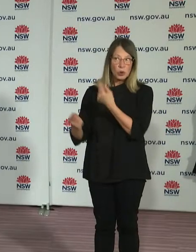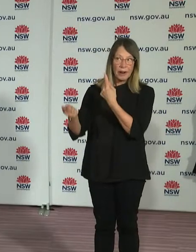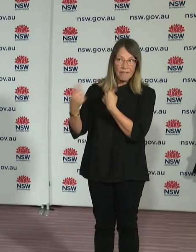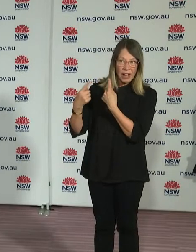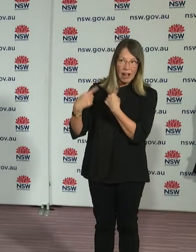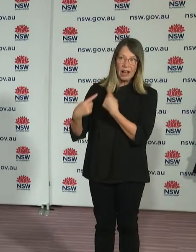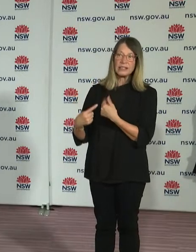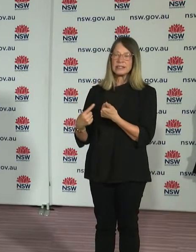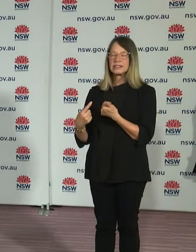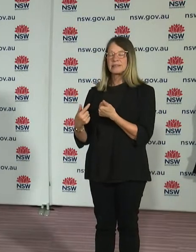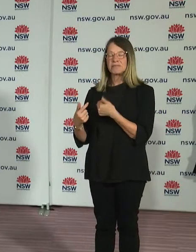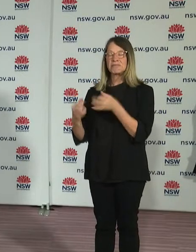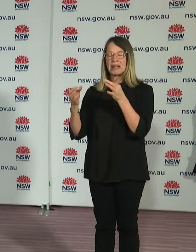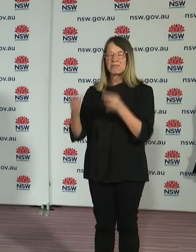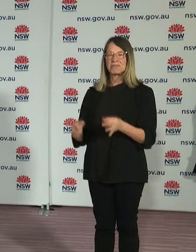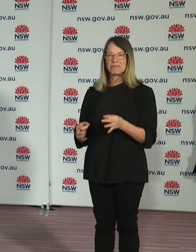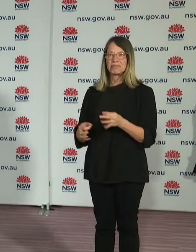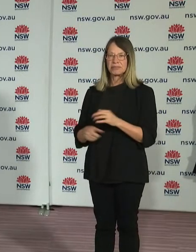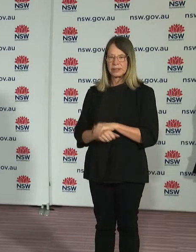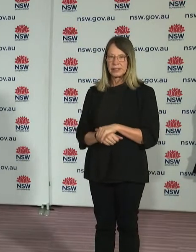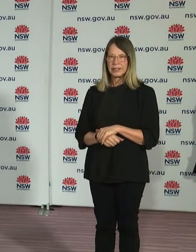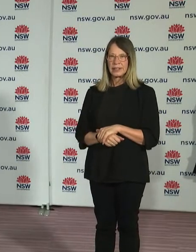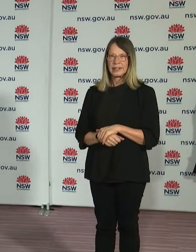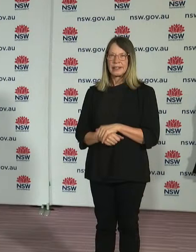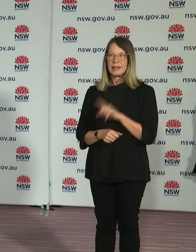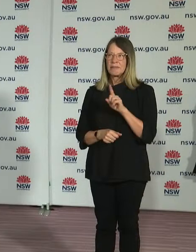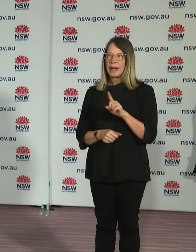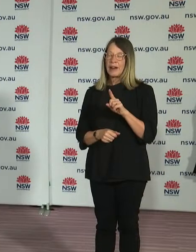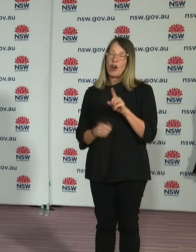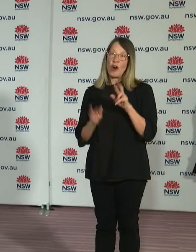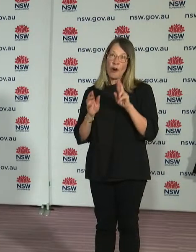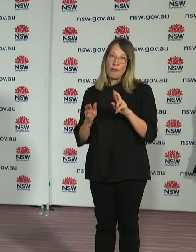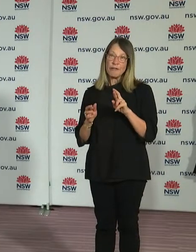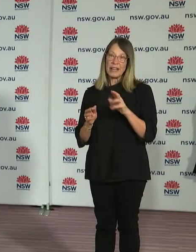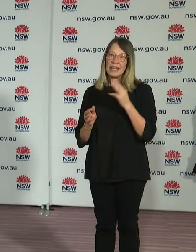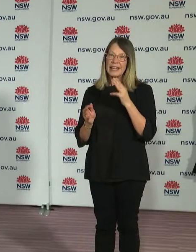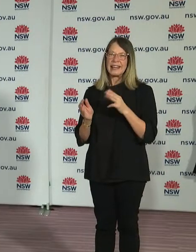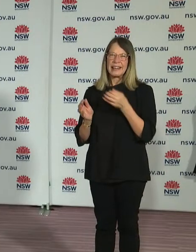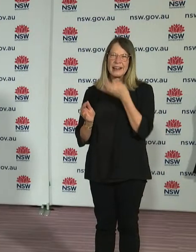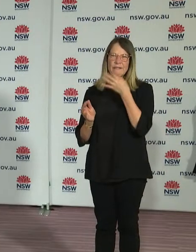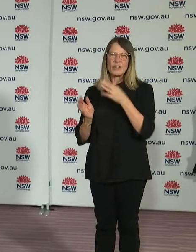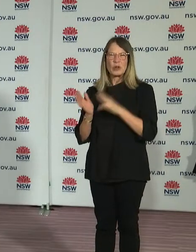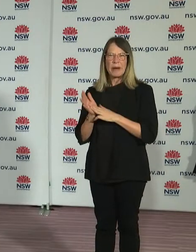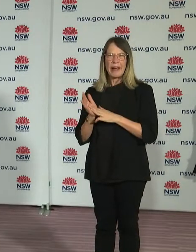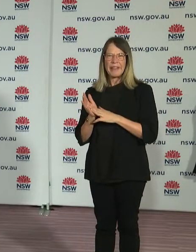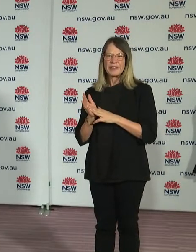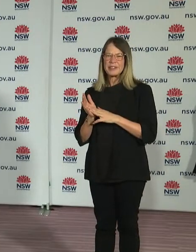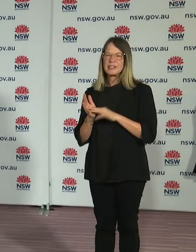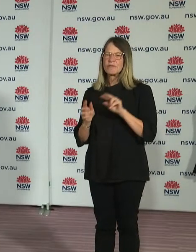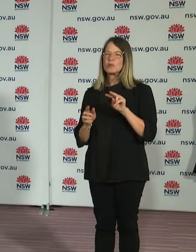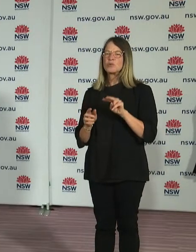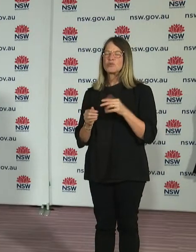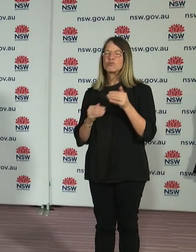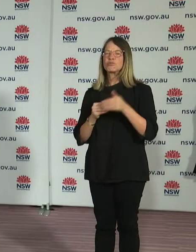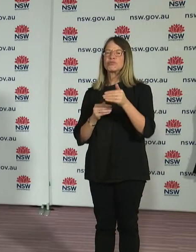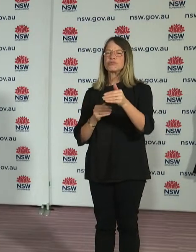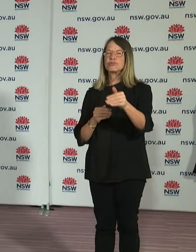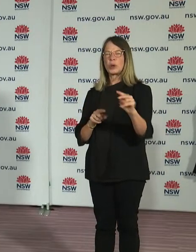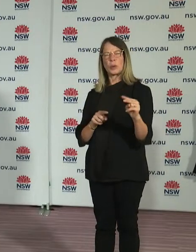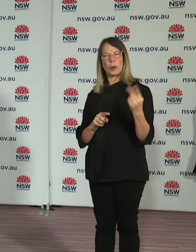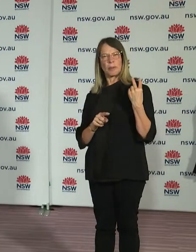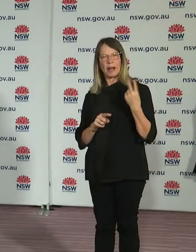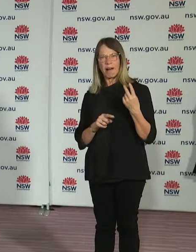too early for us to make assessments or commentate, but in a few months' time, I hope we all look back and think, gosh, we got through that really difficult period